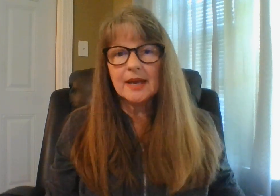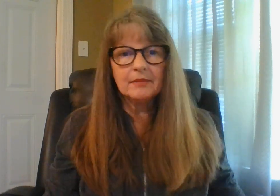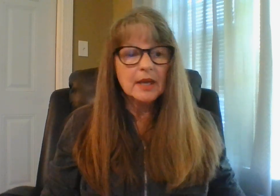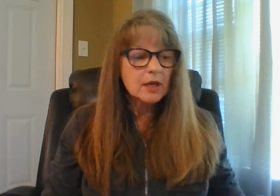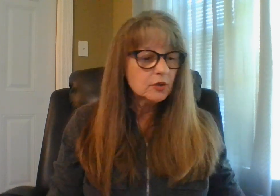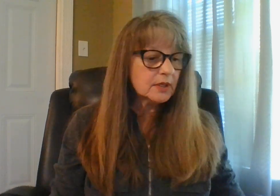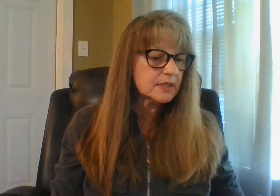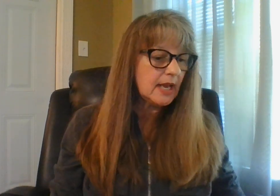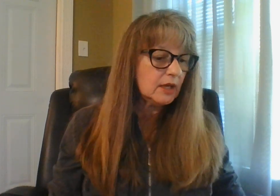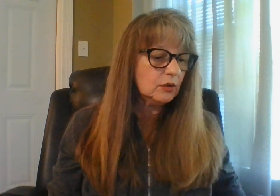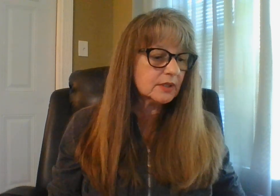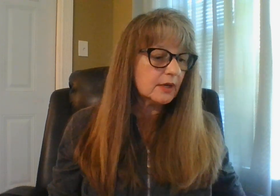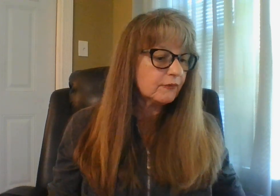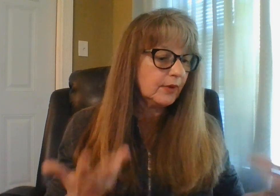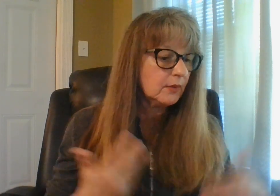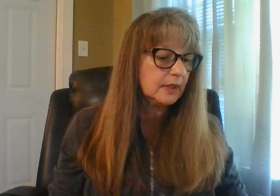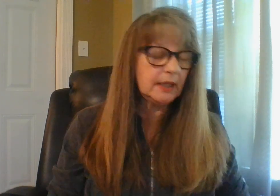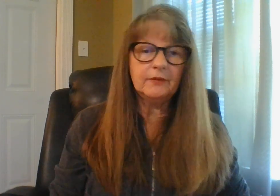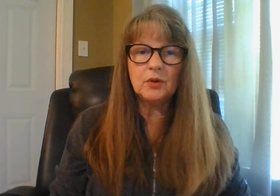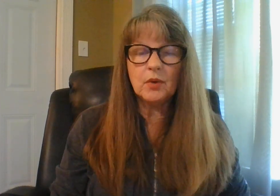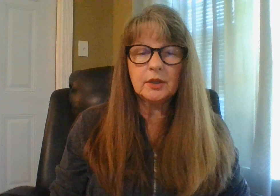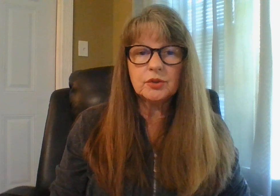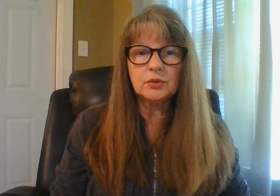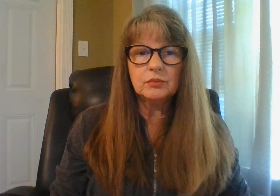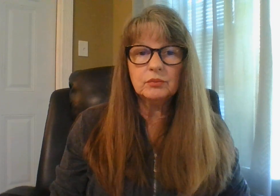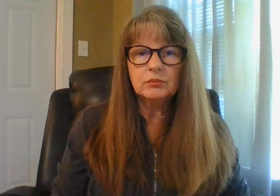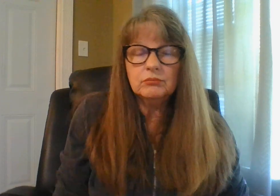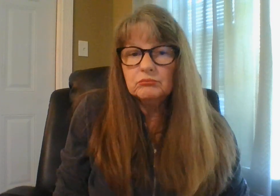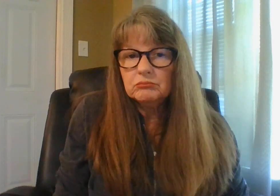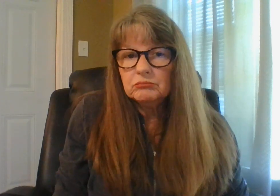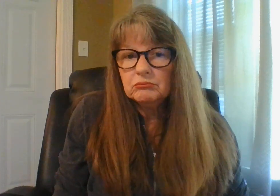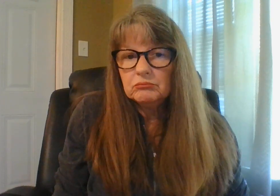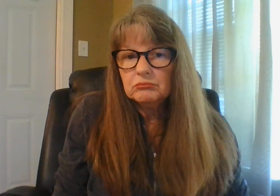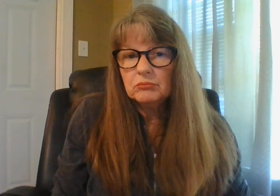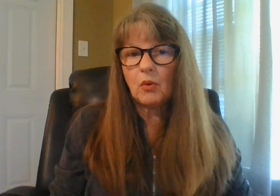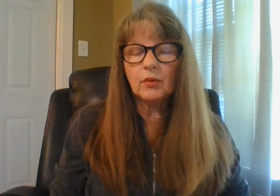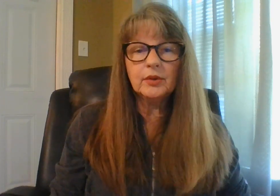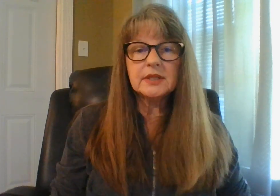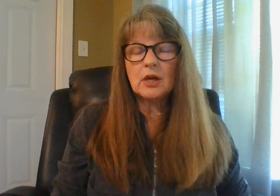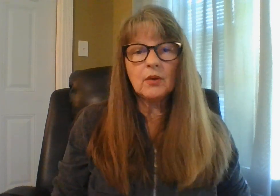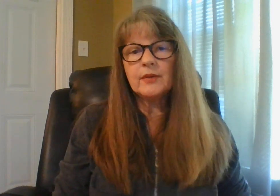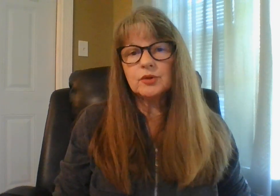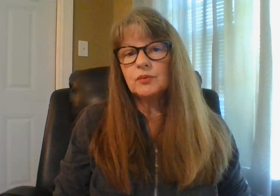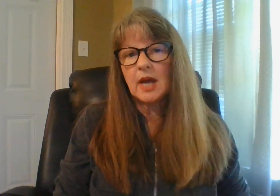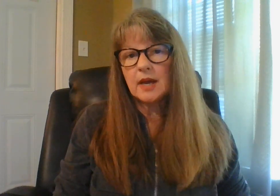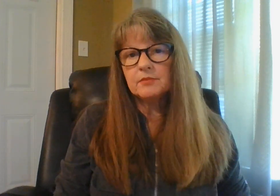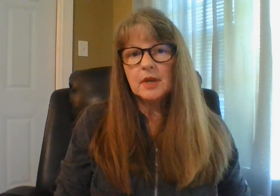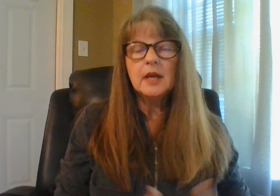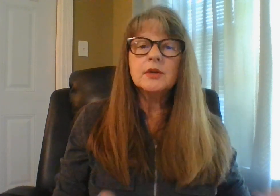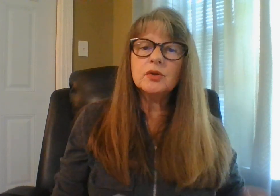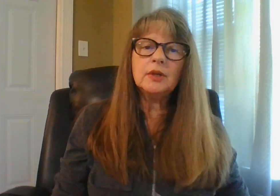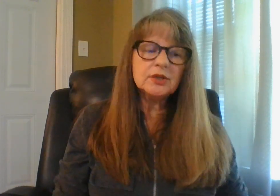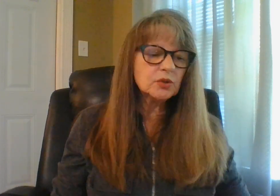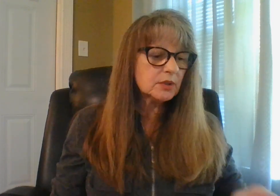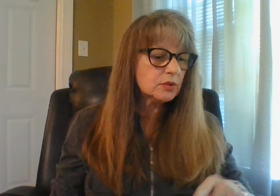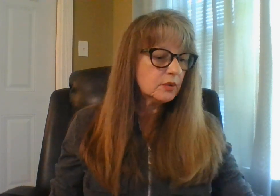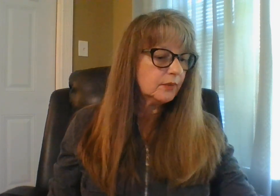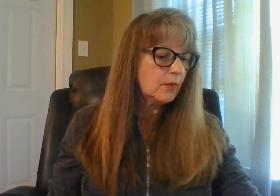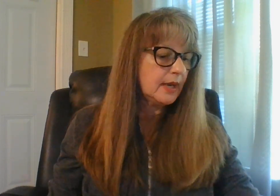time? You could say frequently if you wanted to, or you could say, okay, there's no time. So let's do it in two different